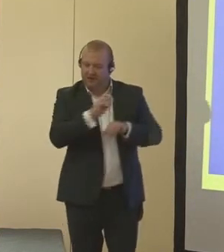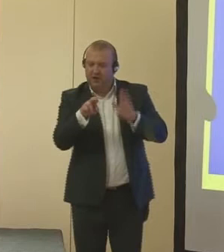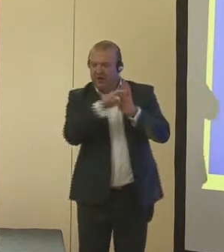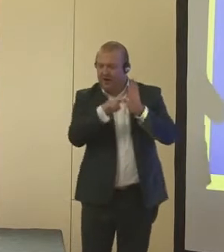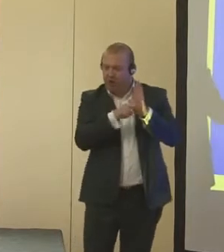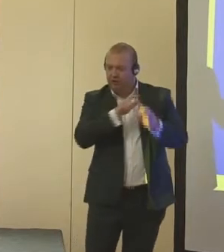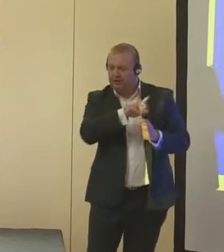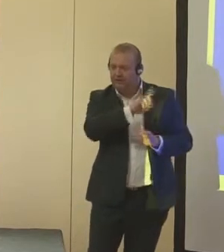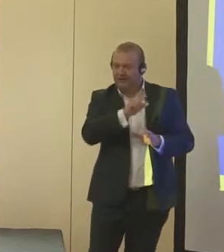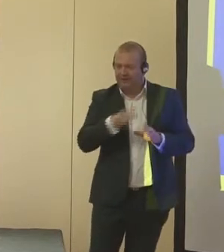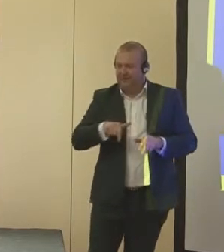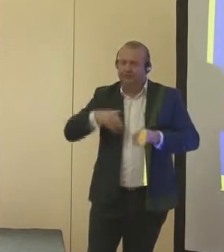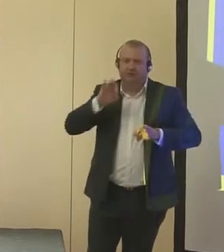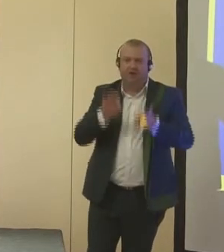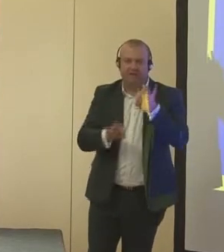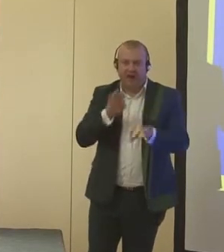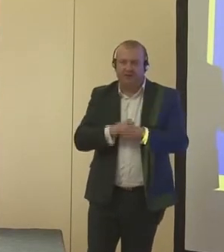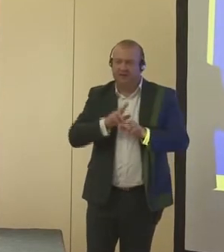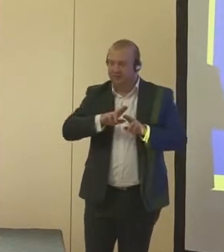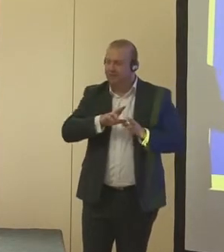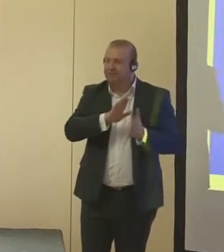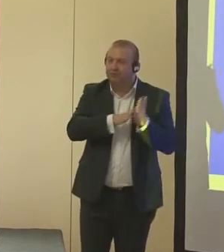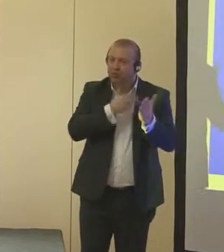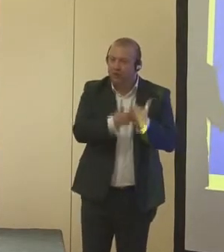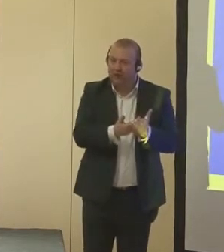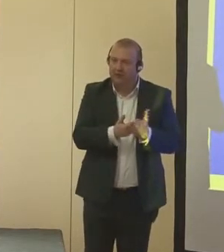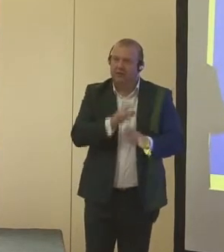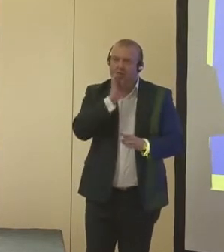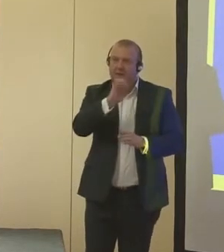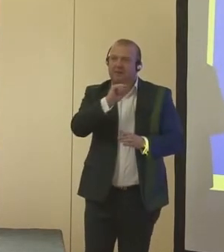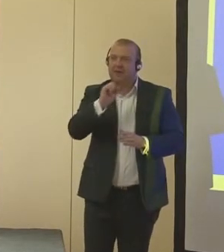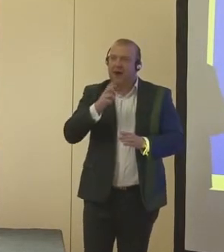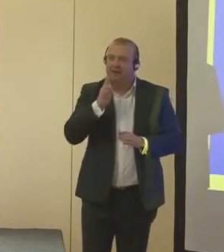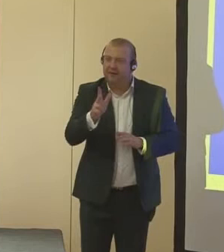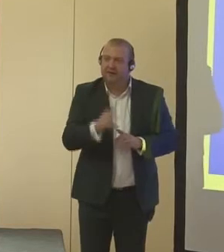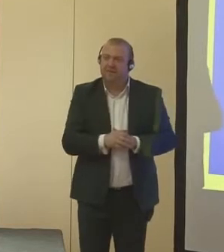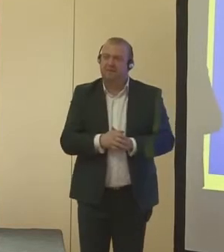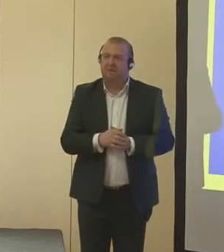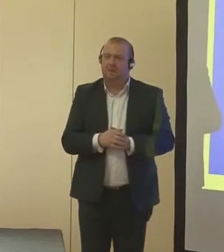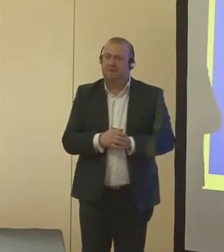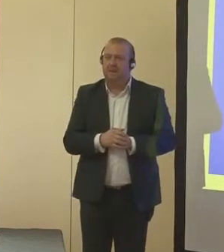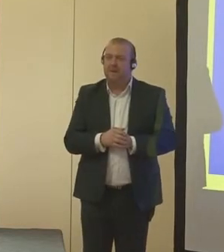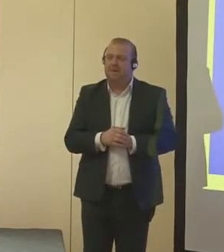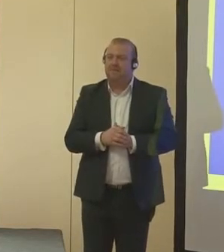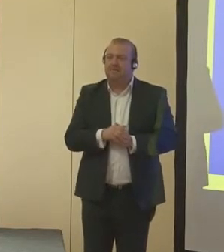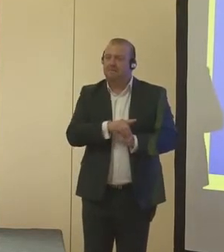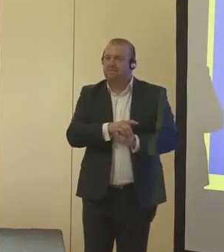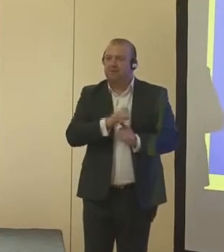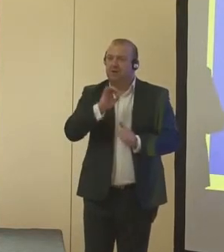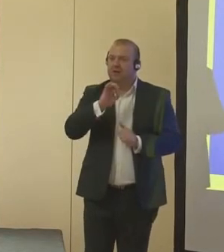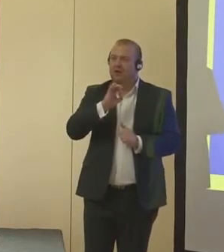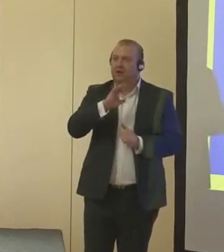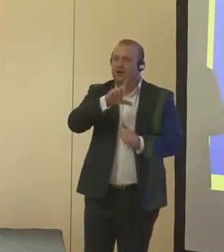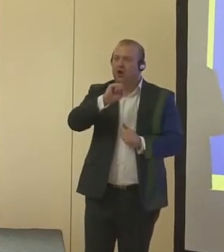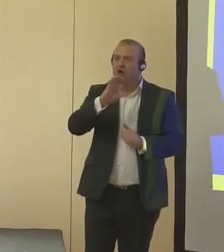find a collection of examples of practice, a glossary of terms, because we use